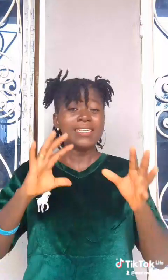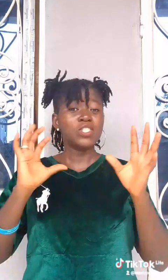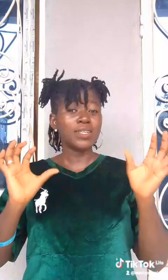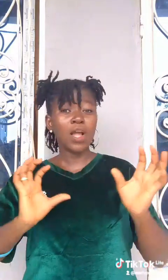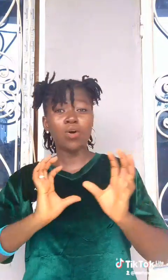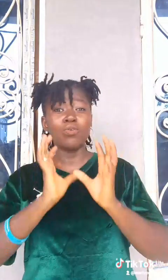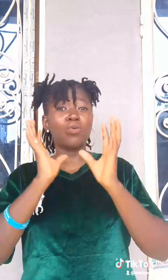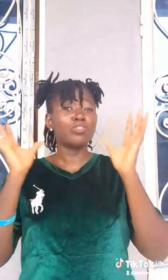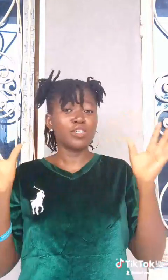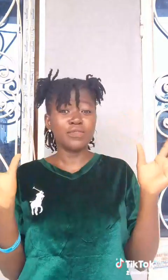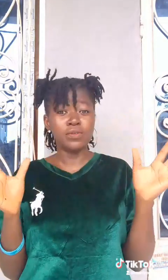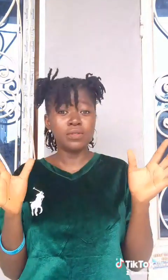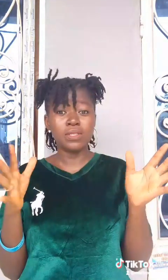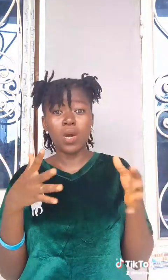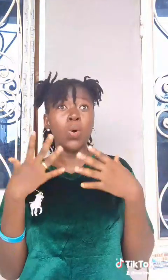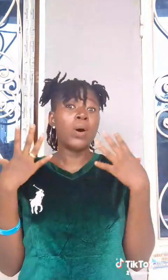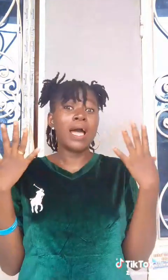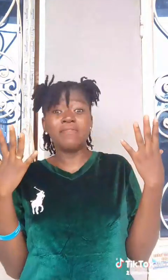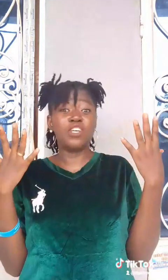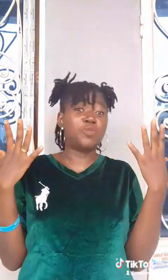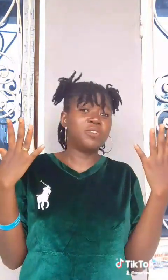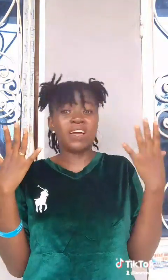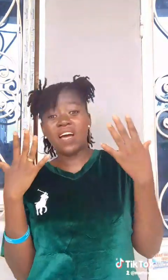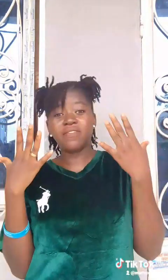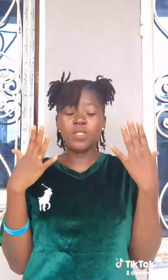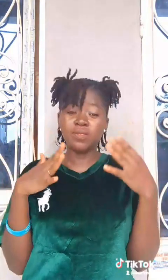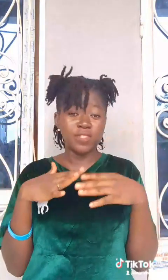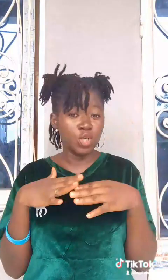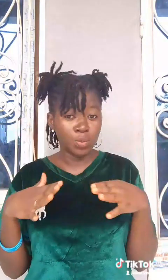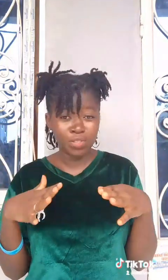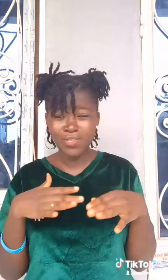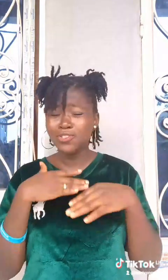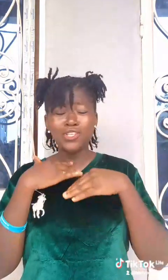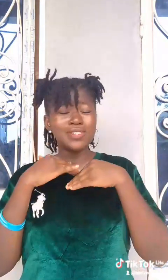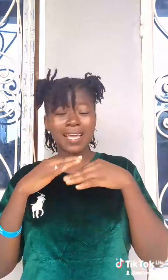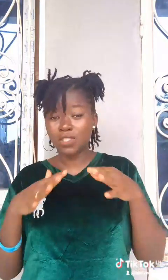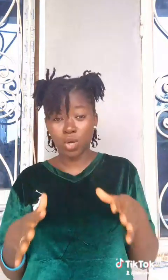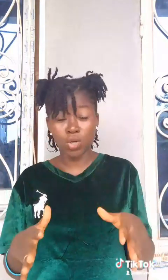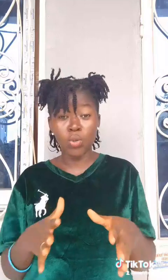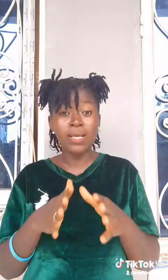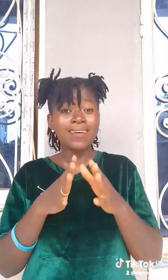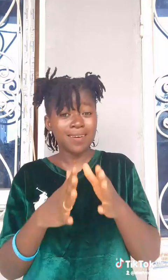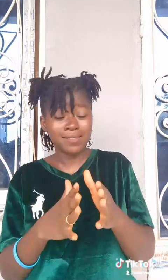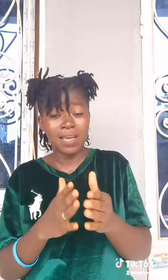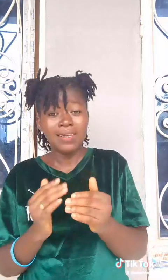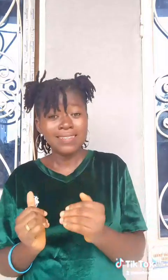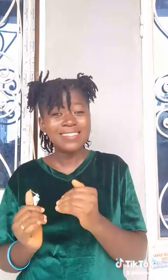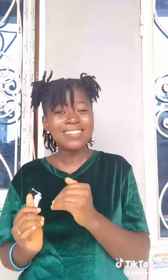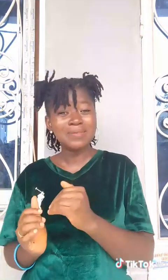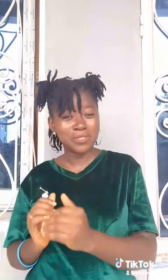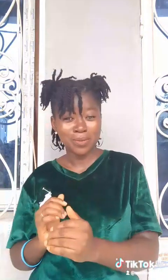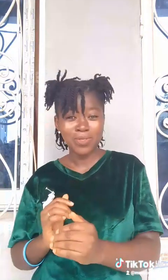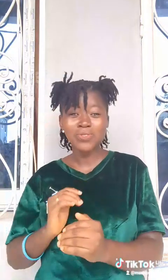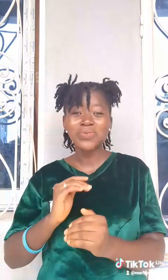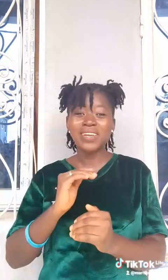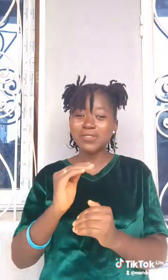it's not a conclusion for you to say, oh, I have HPV, No, you just can't conclude, because these symptoms also relate